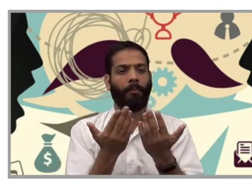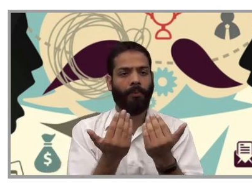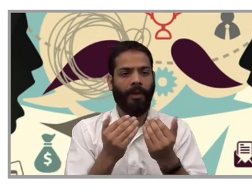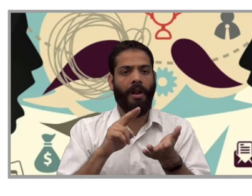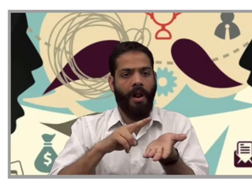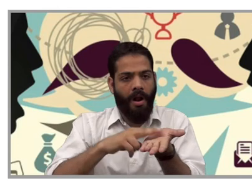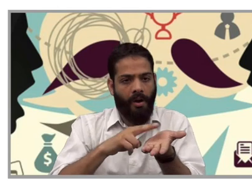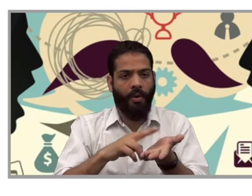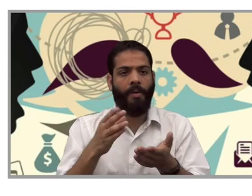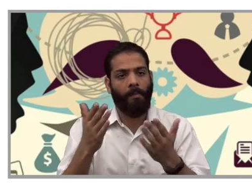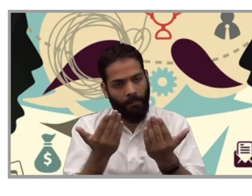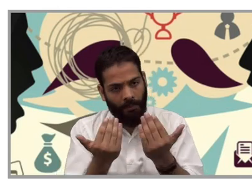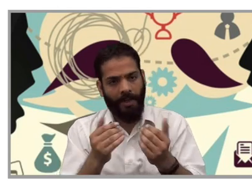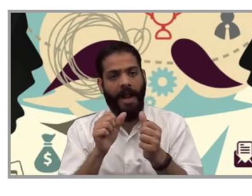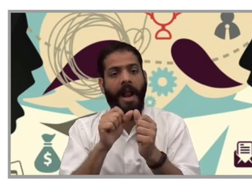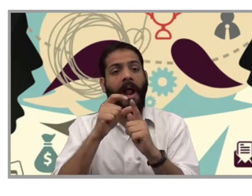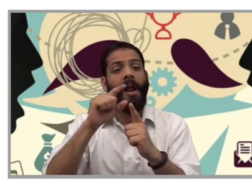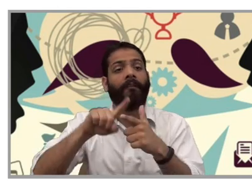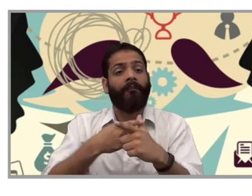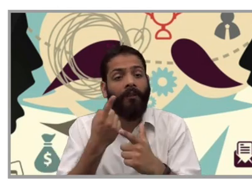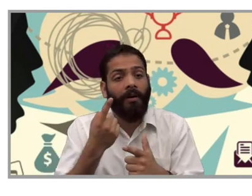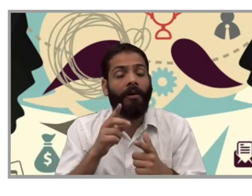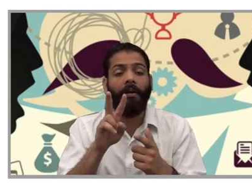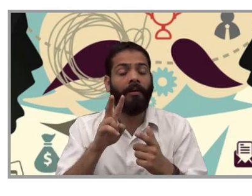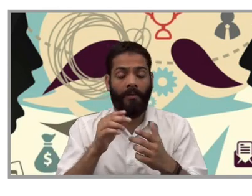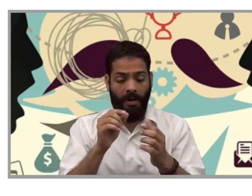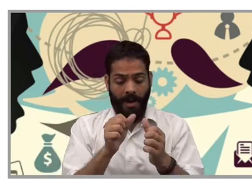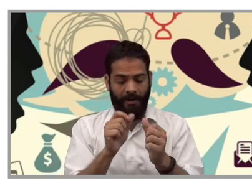is articulated with a single movement.